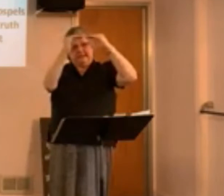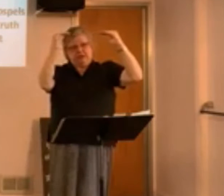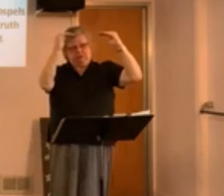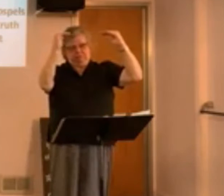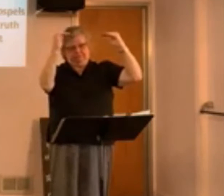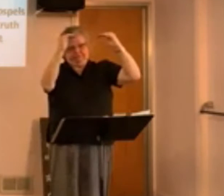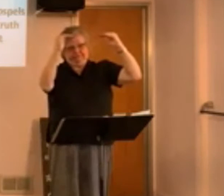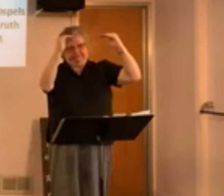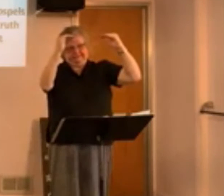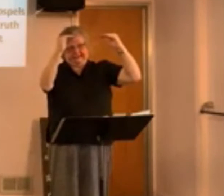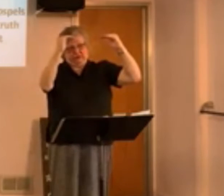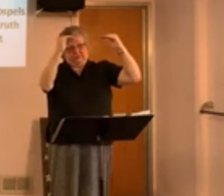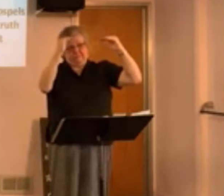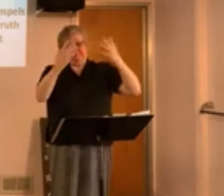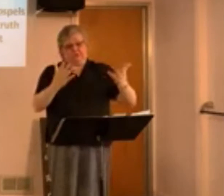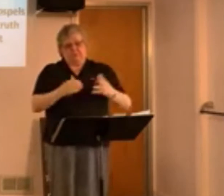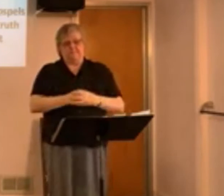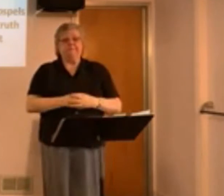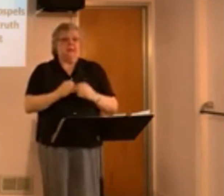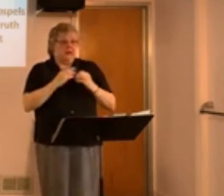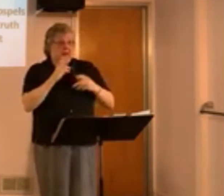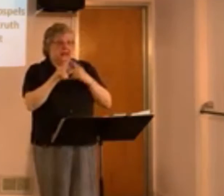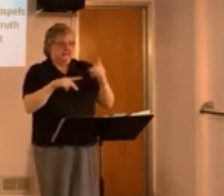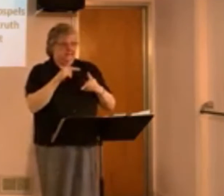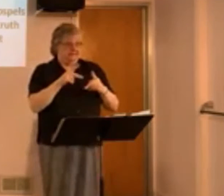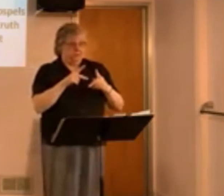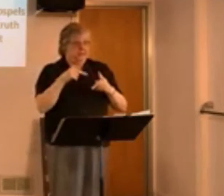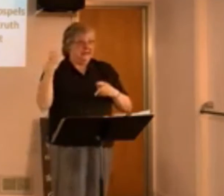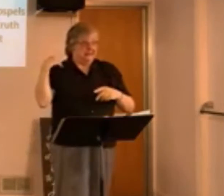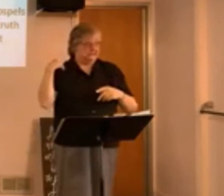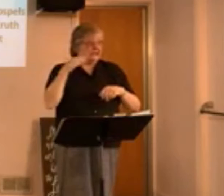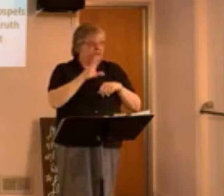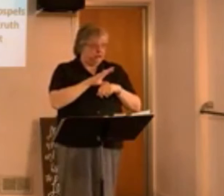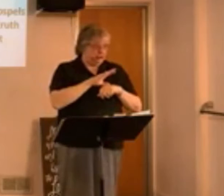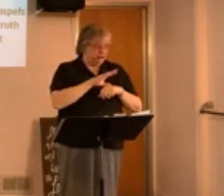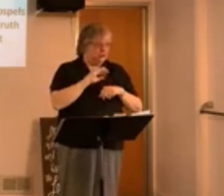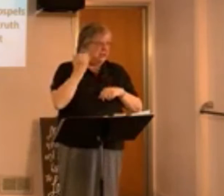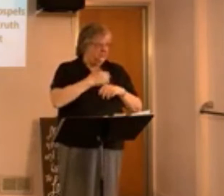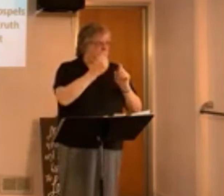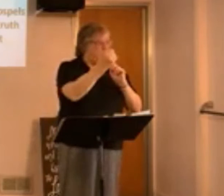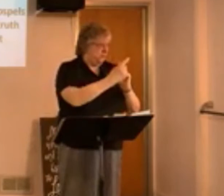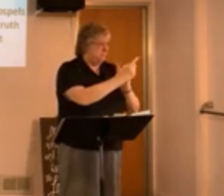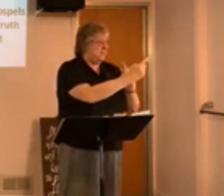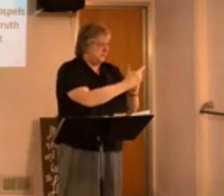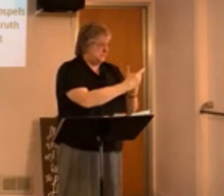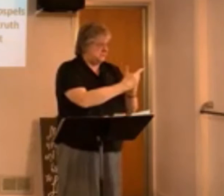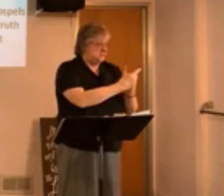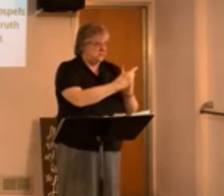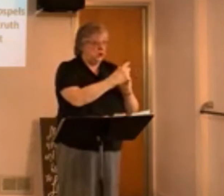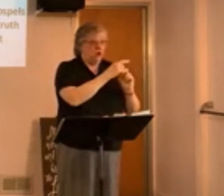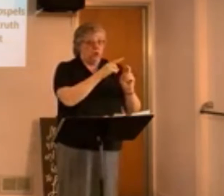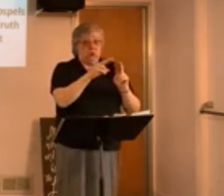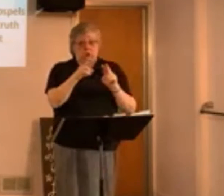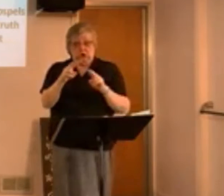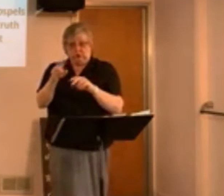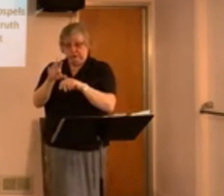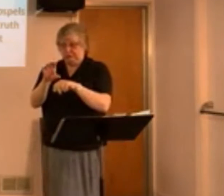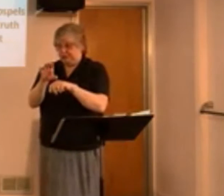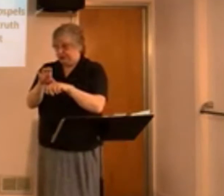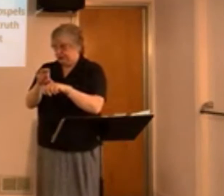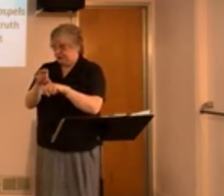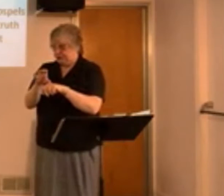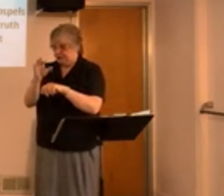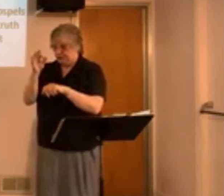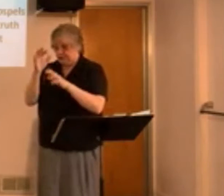For example, there's a lot of people outside the church that we encounter who look to the church, look